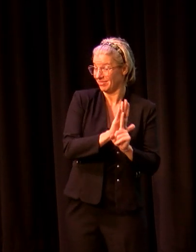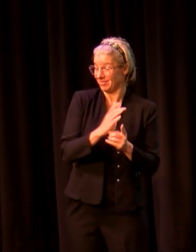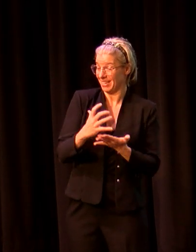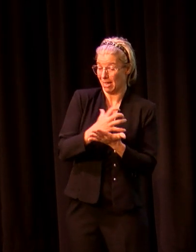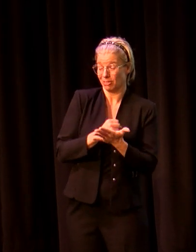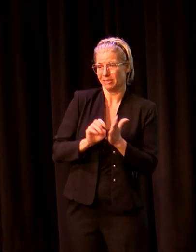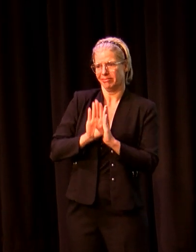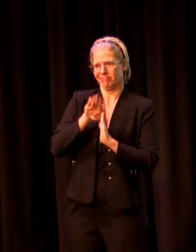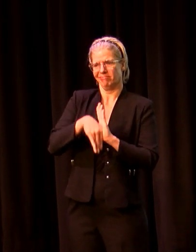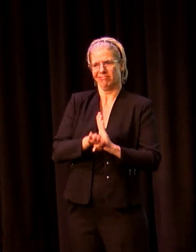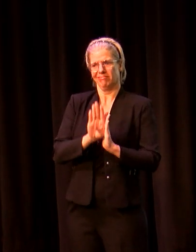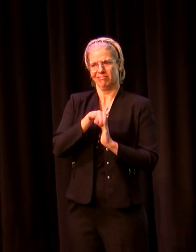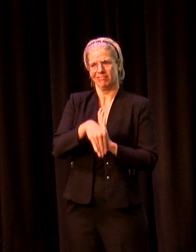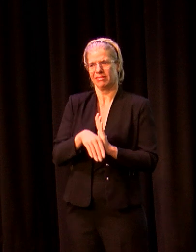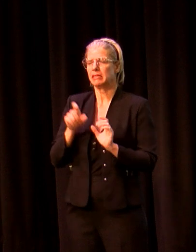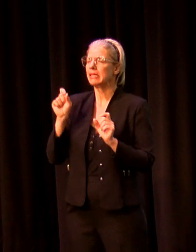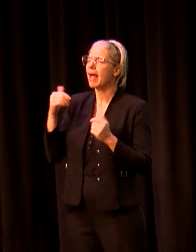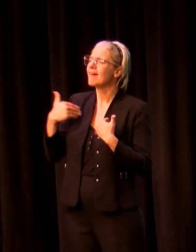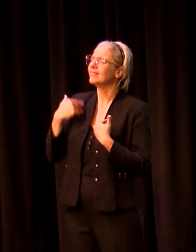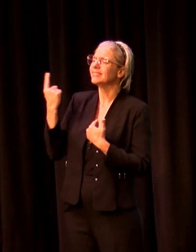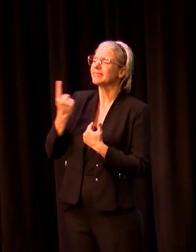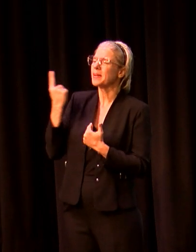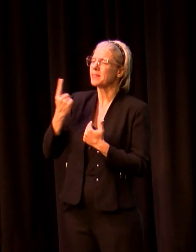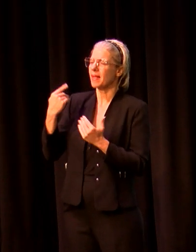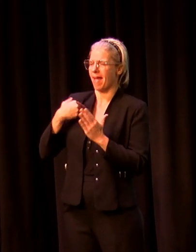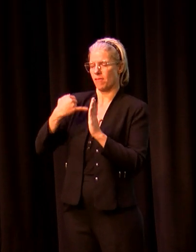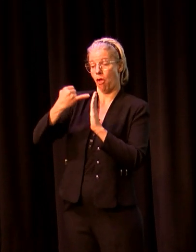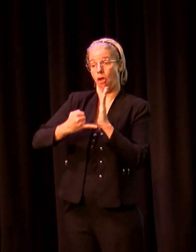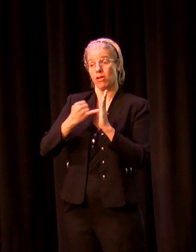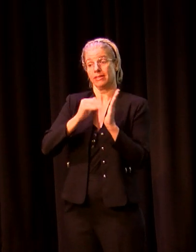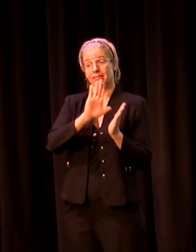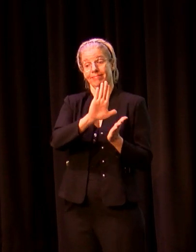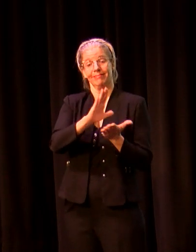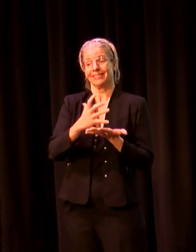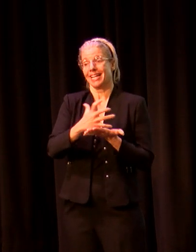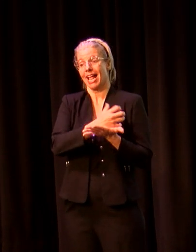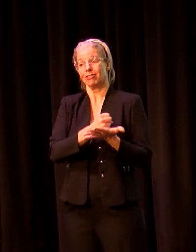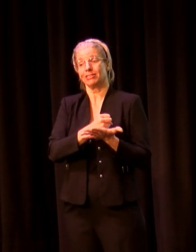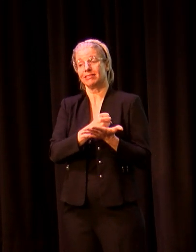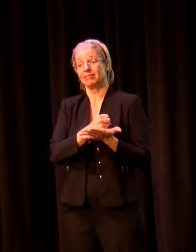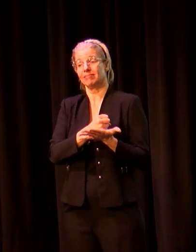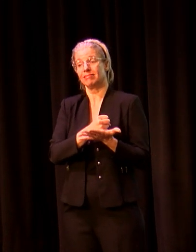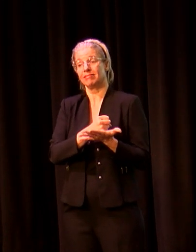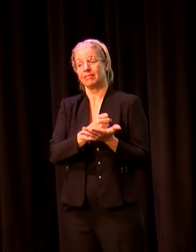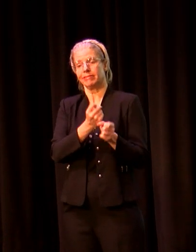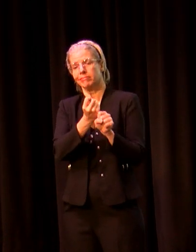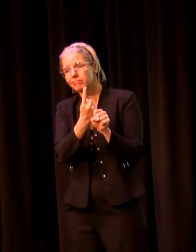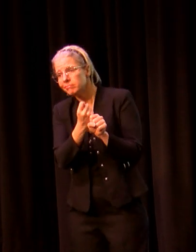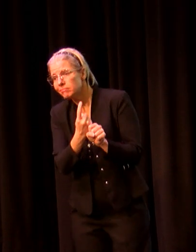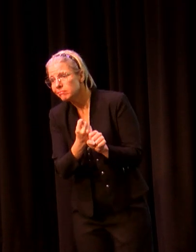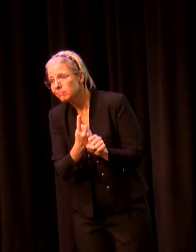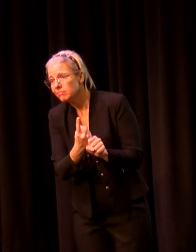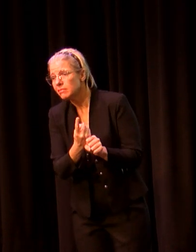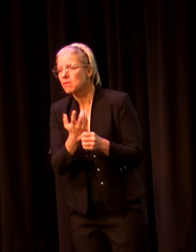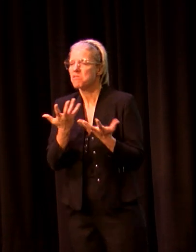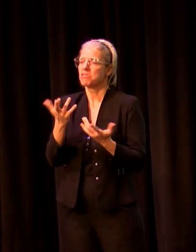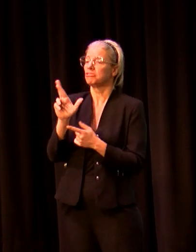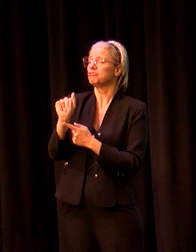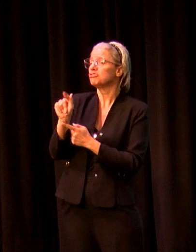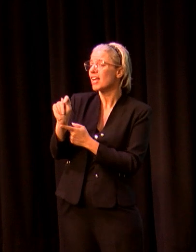having something that can be either based on their salary yearly or just a rate where they can have that up and